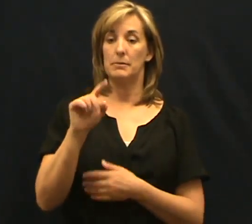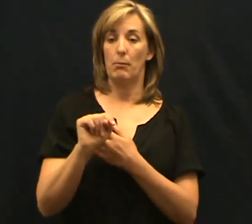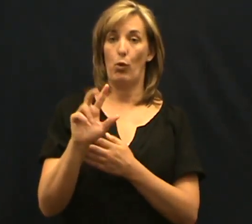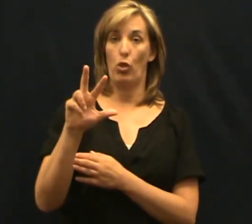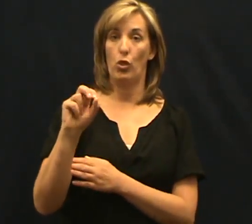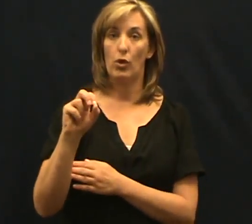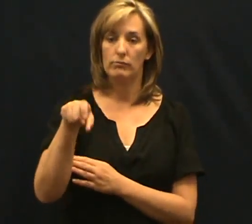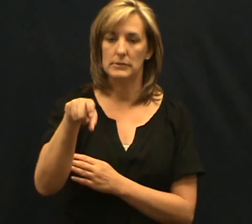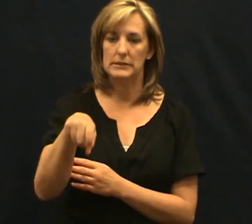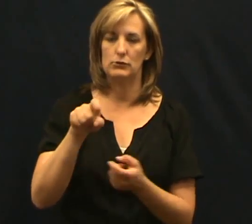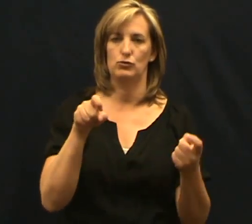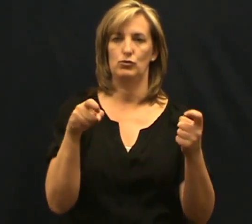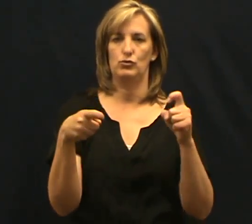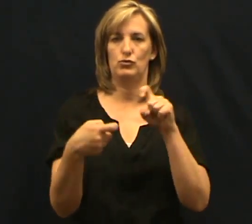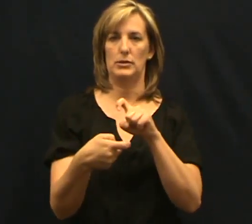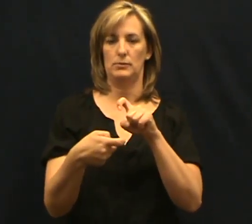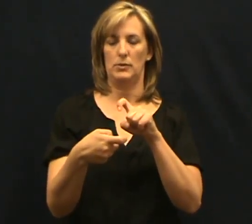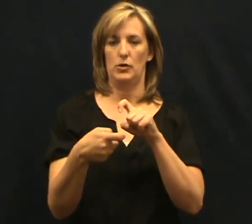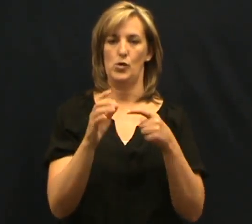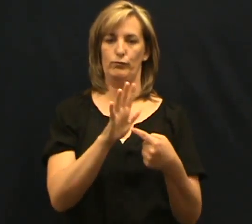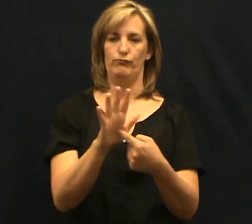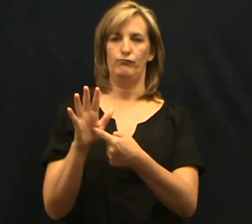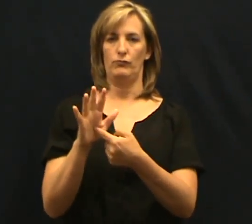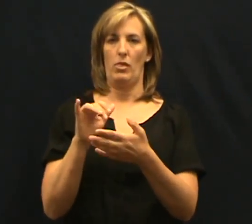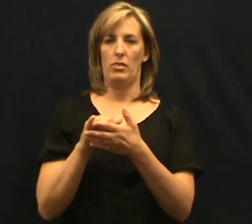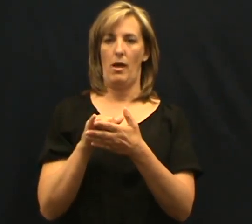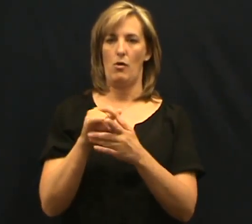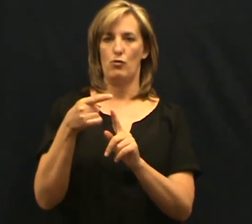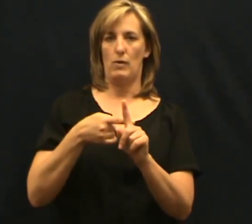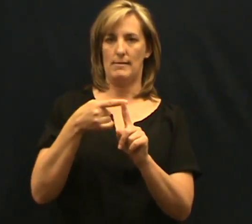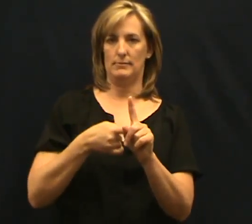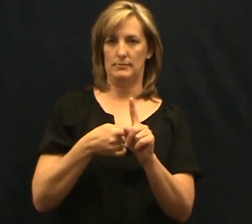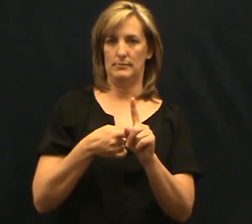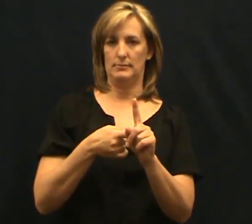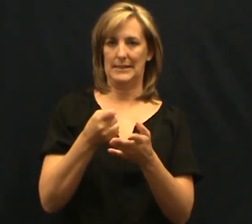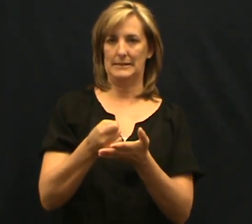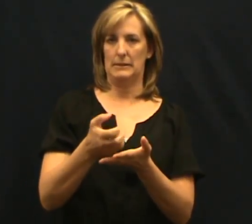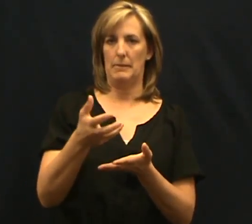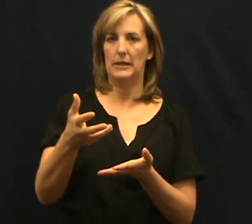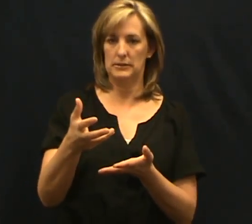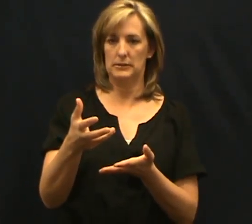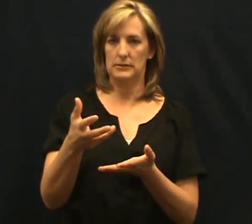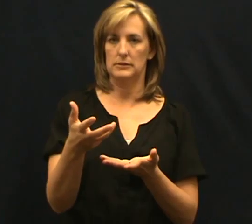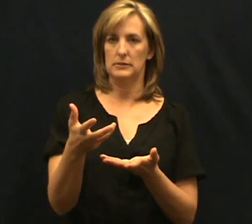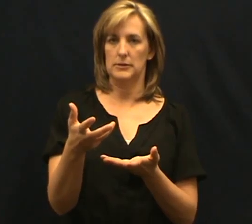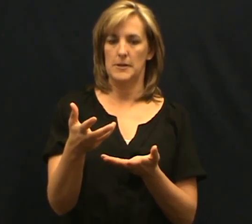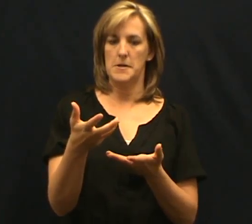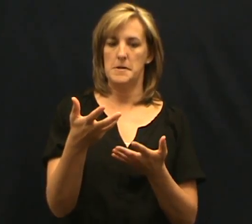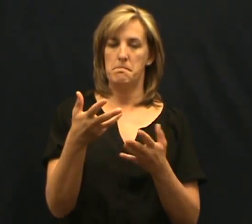to reflect that rent expense from using up the rent that we had prepaid earlier.